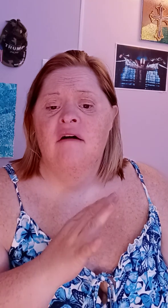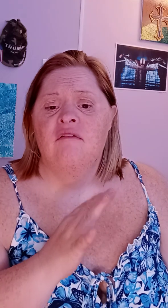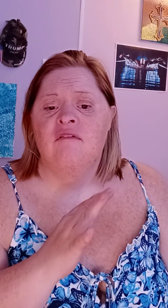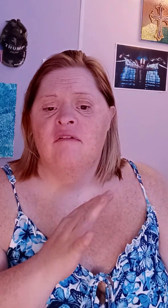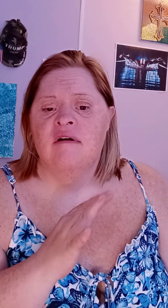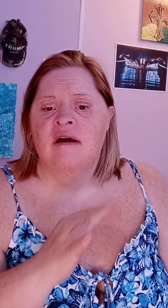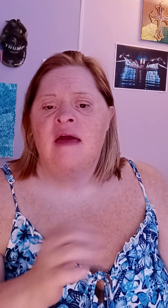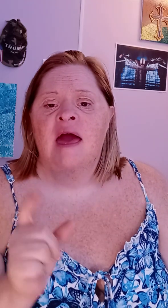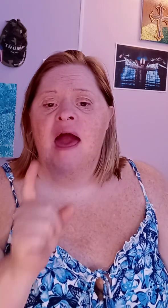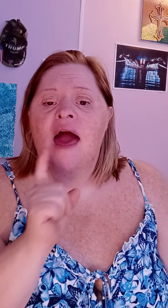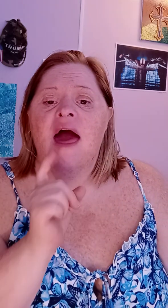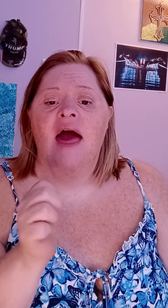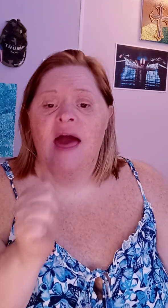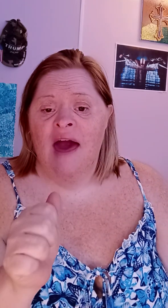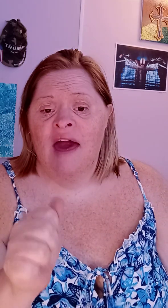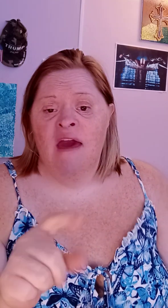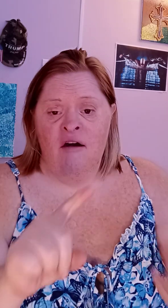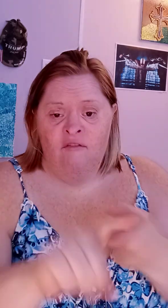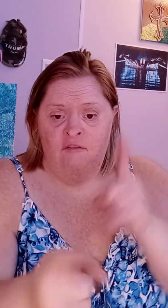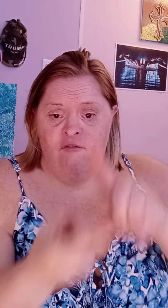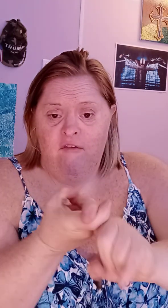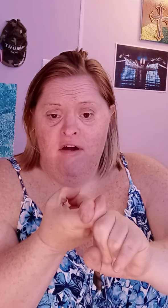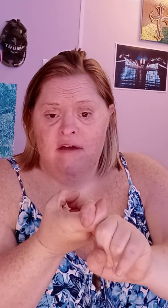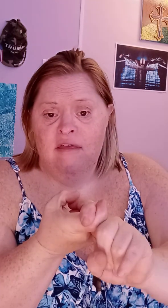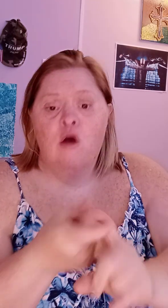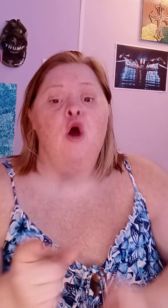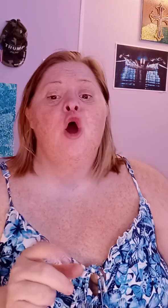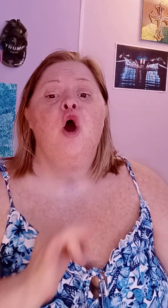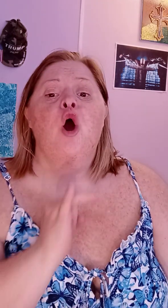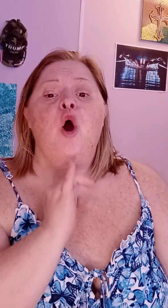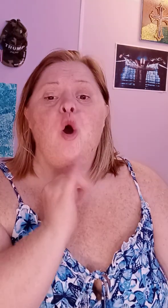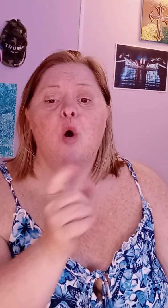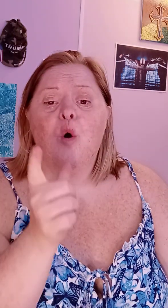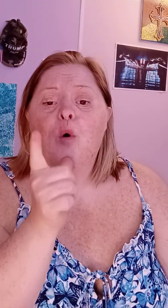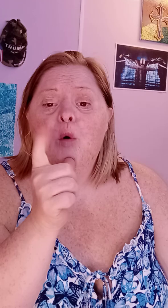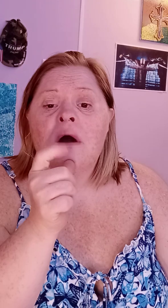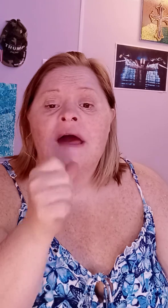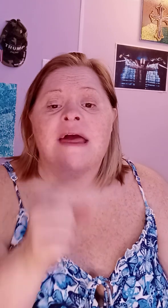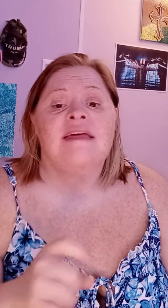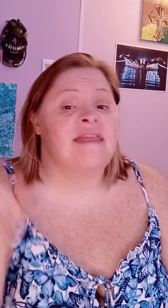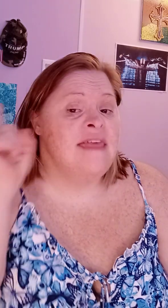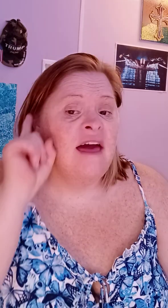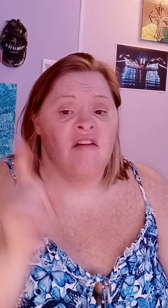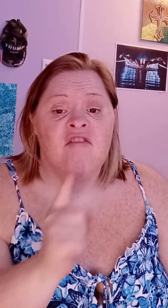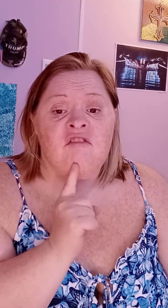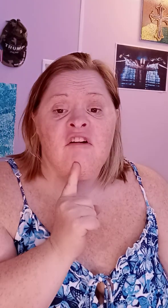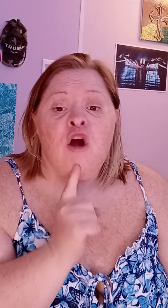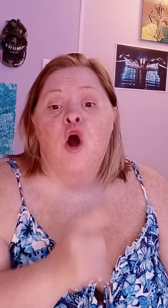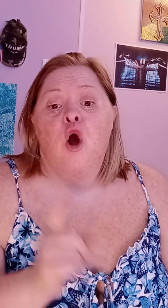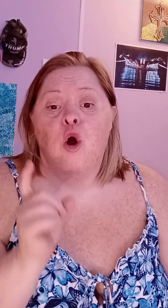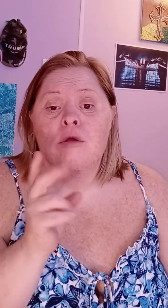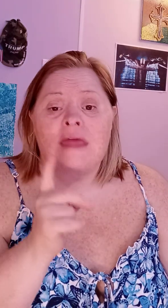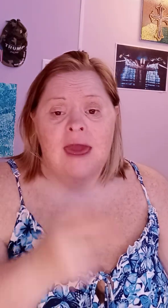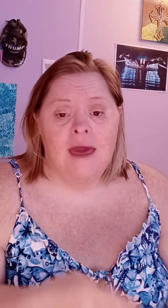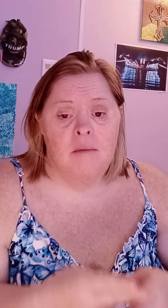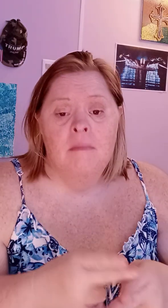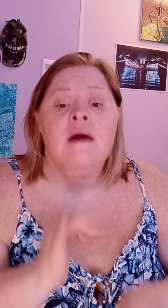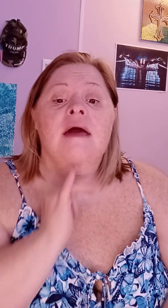have a friend who is deaf. Her name